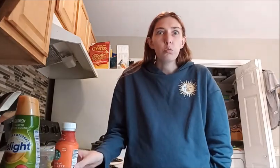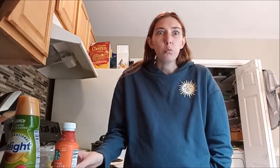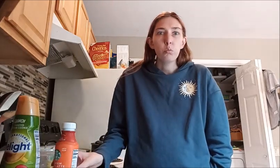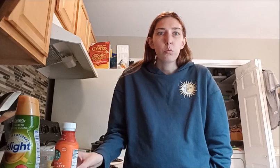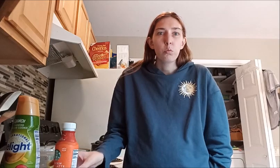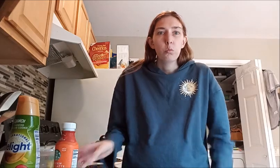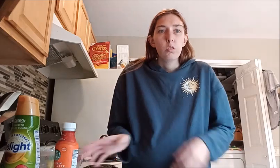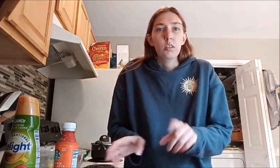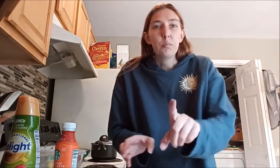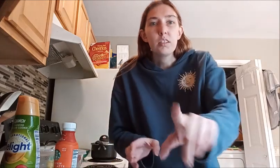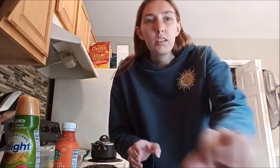Ooh, give me a second.